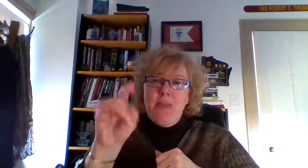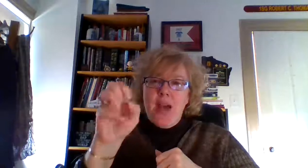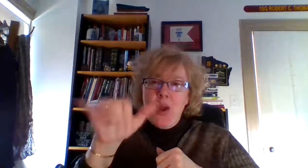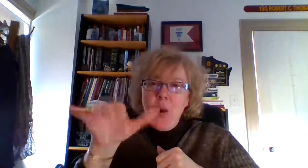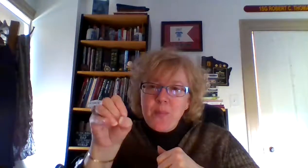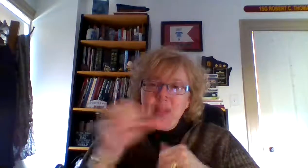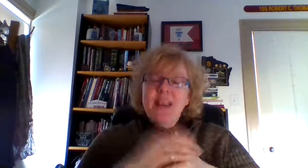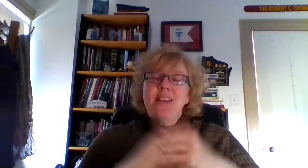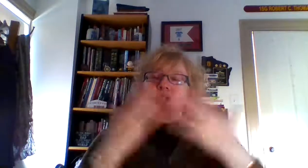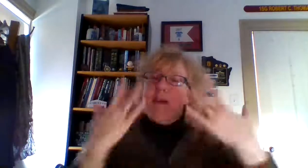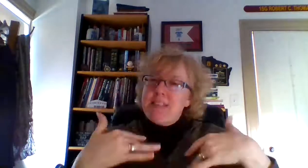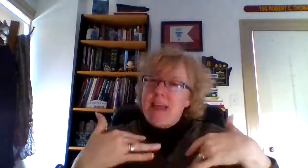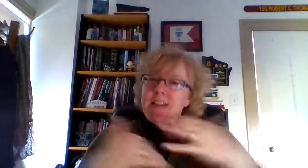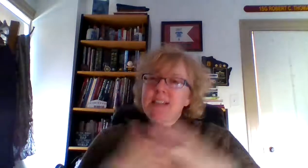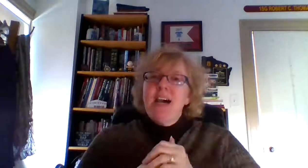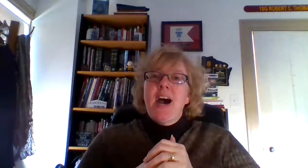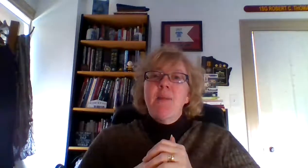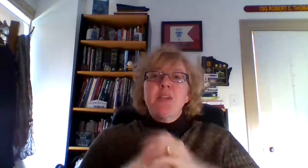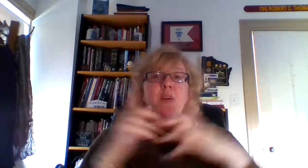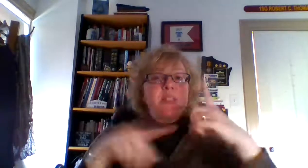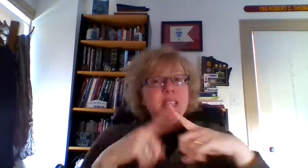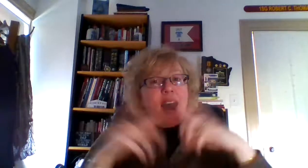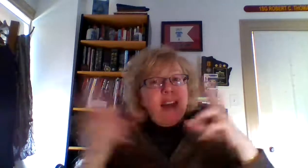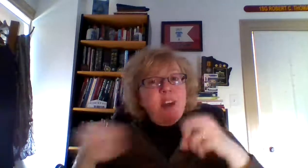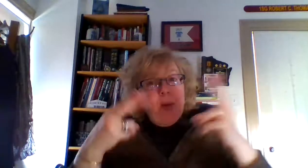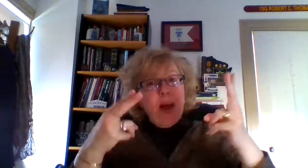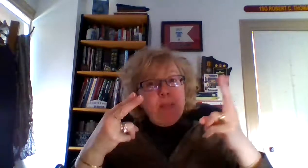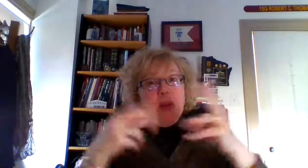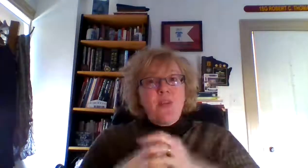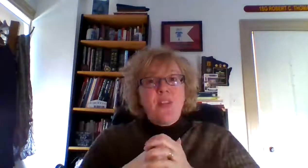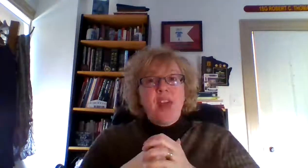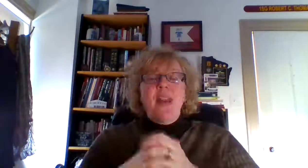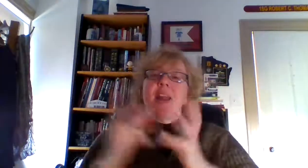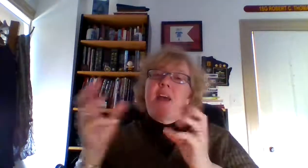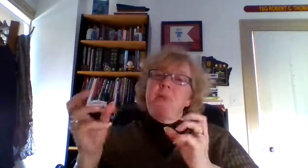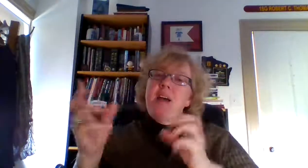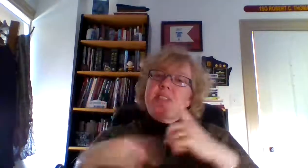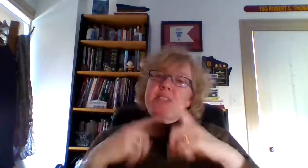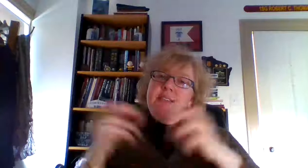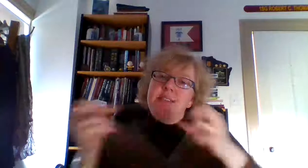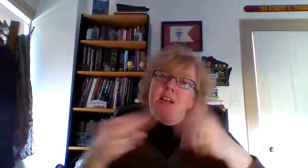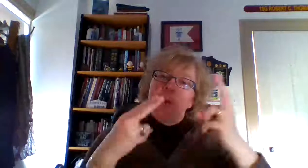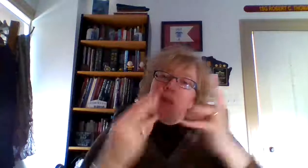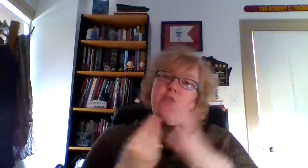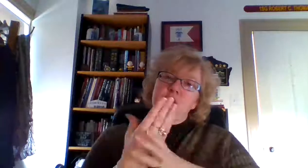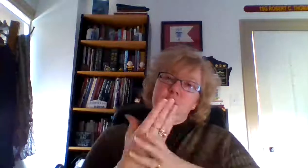Mayo. It's kind of sad. I do have some signs I will upload for that, and I will have signs that I'll upload for